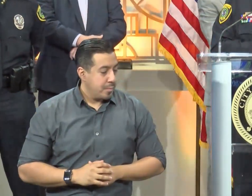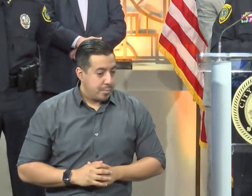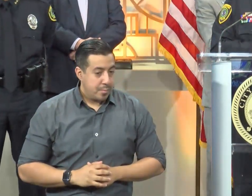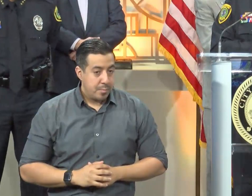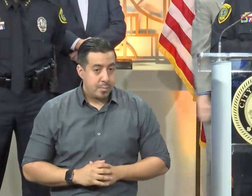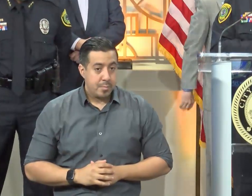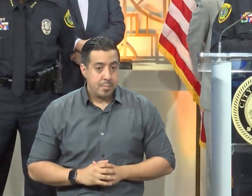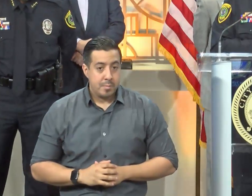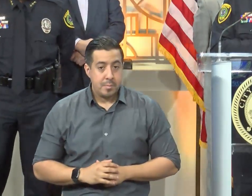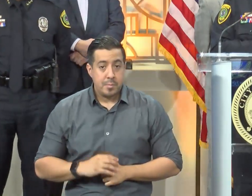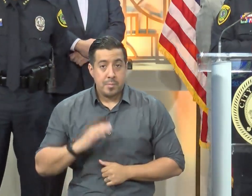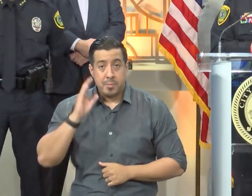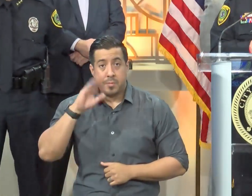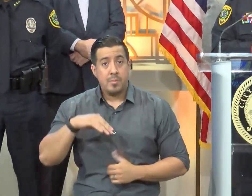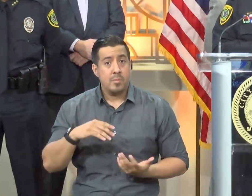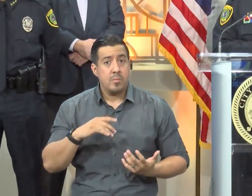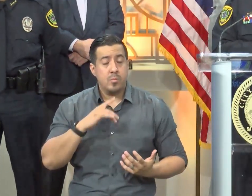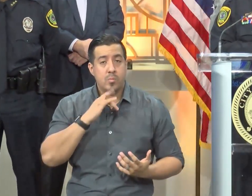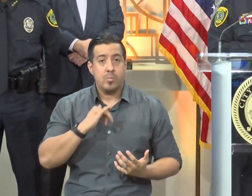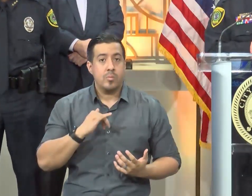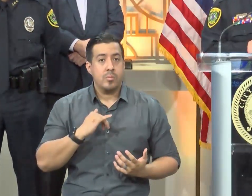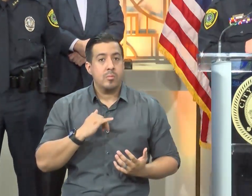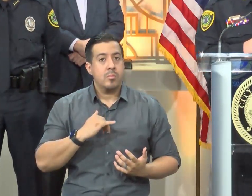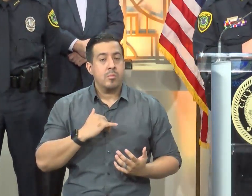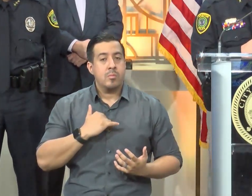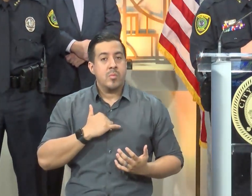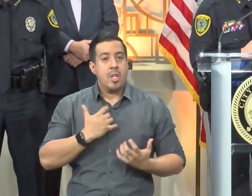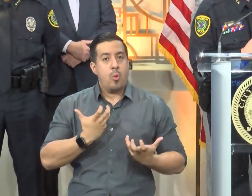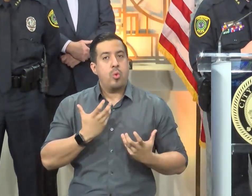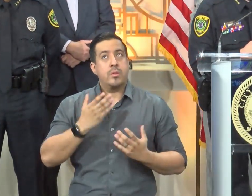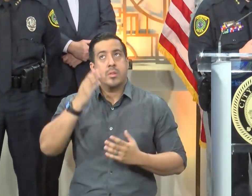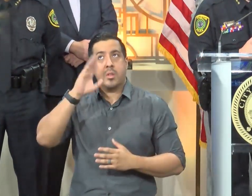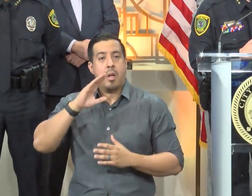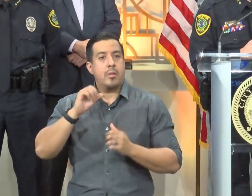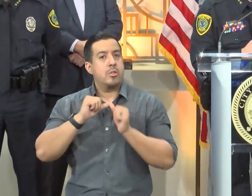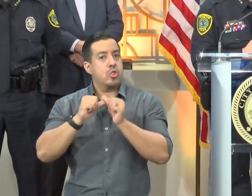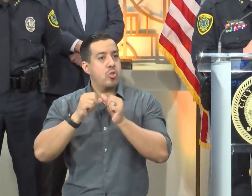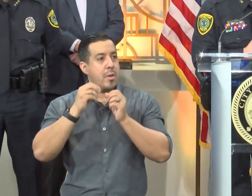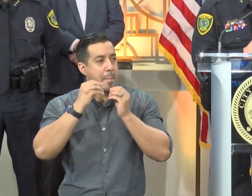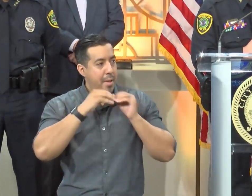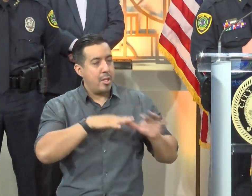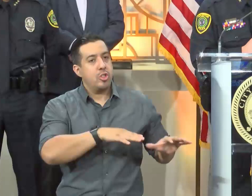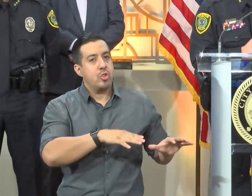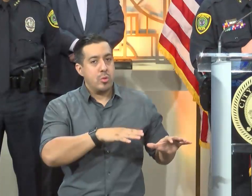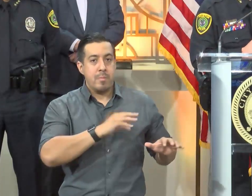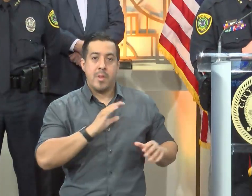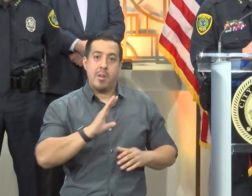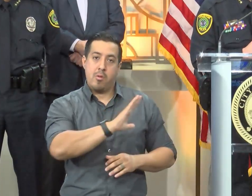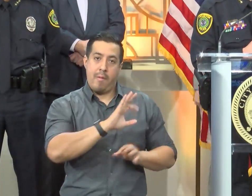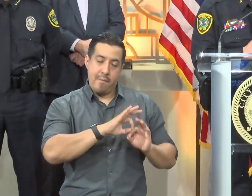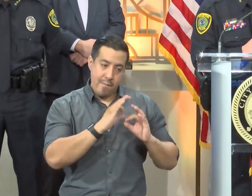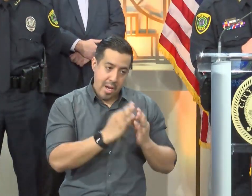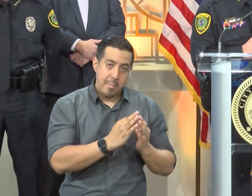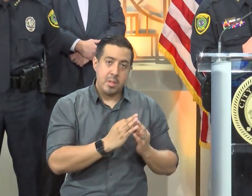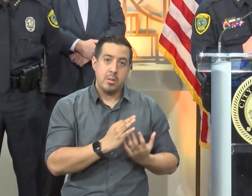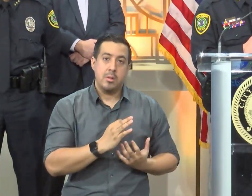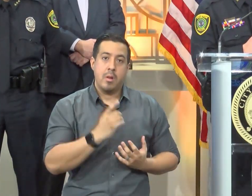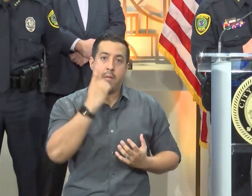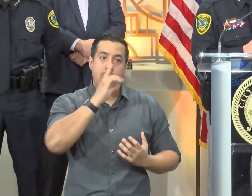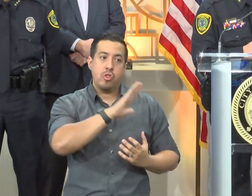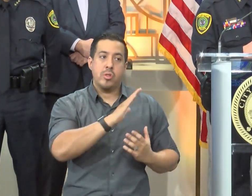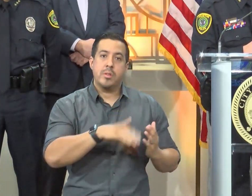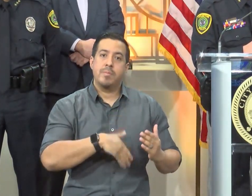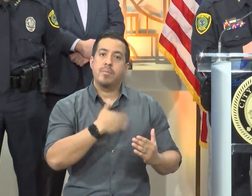You know, it is my deepest desire that God continues to bless you, sir, and your family on your